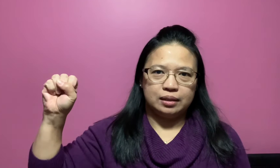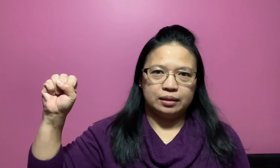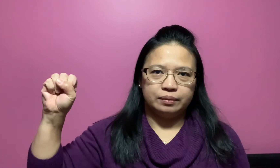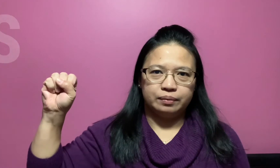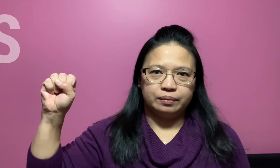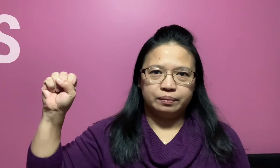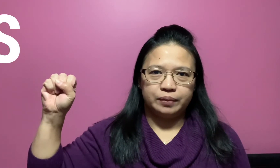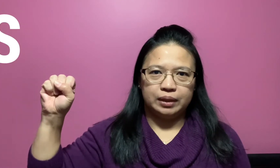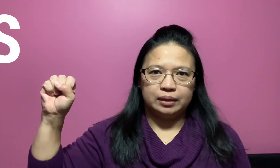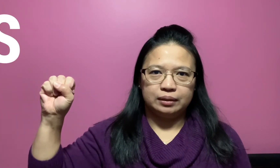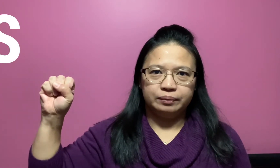middle.